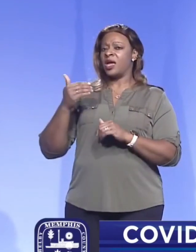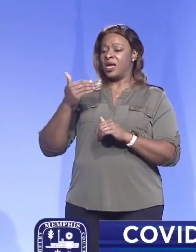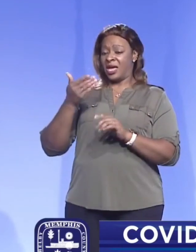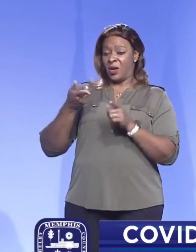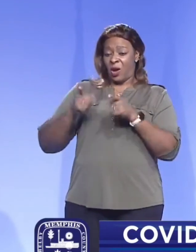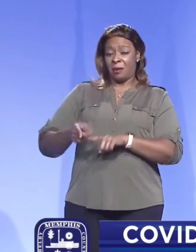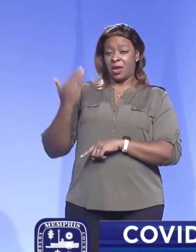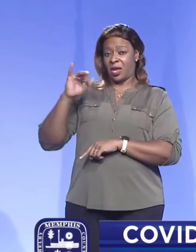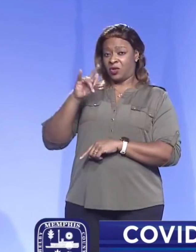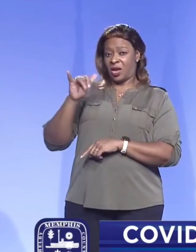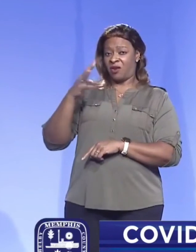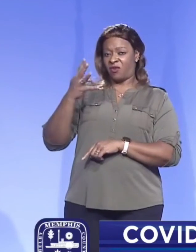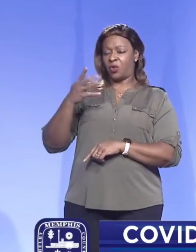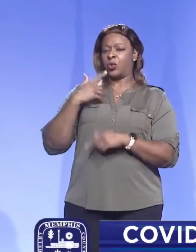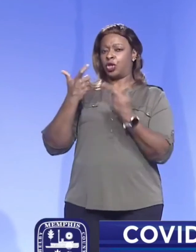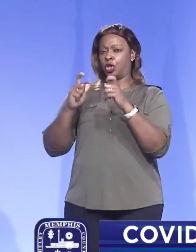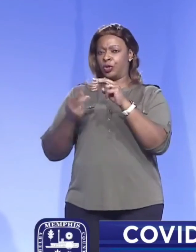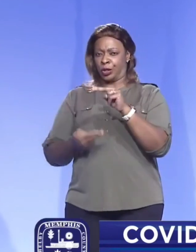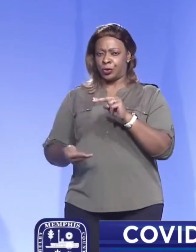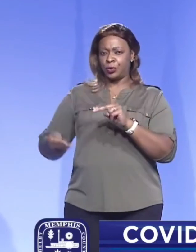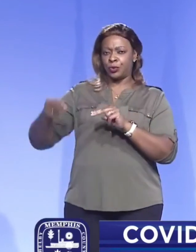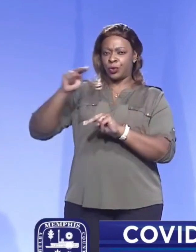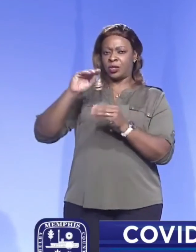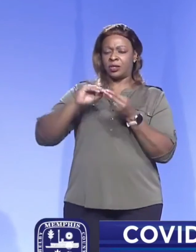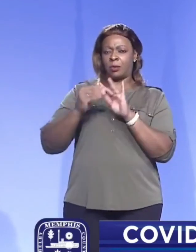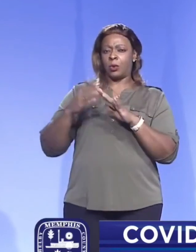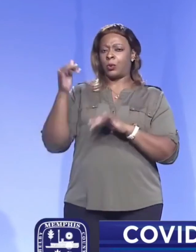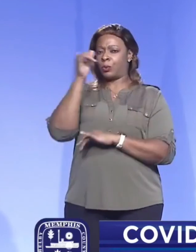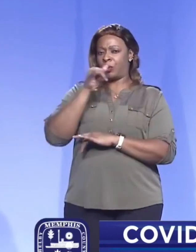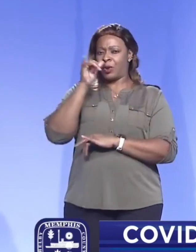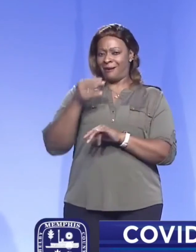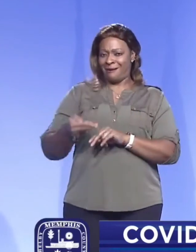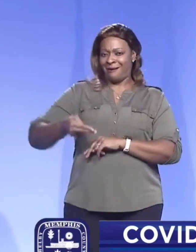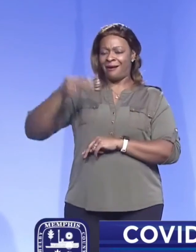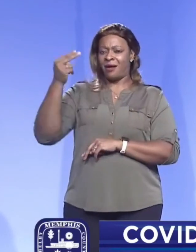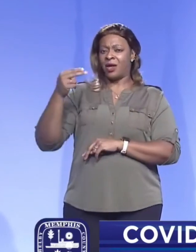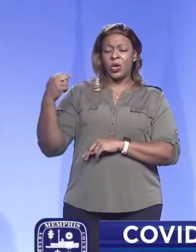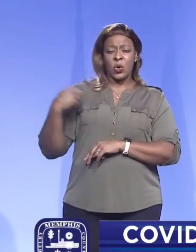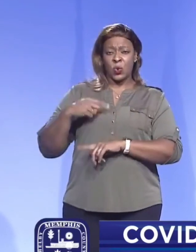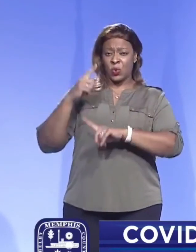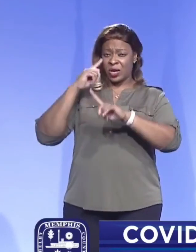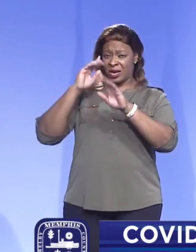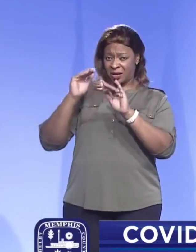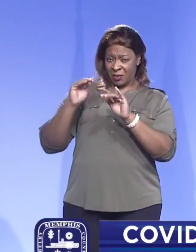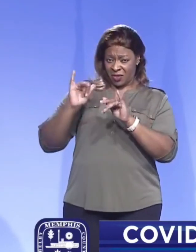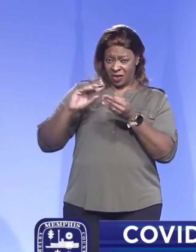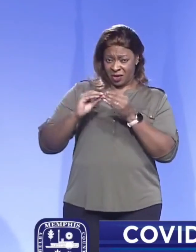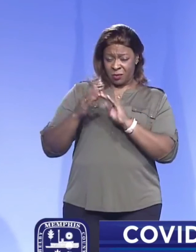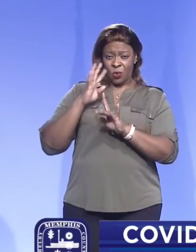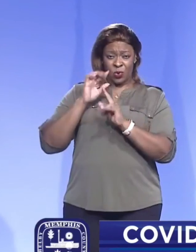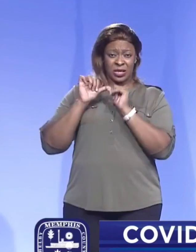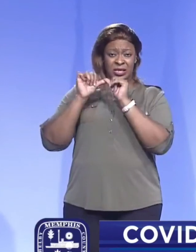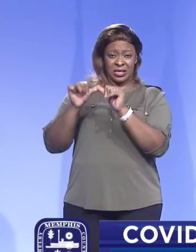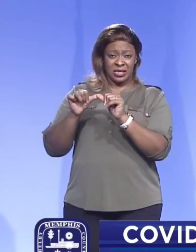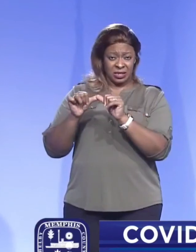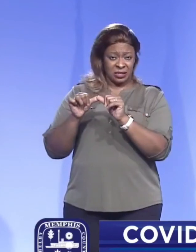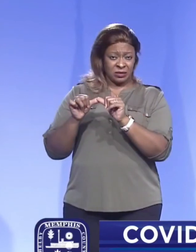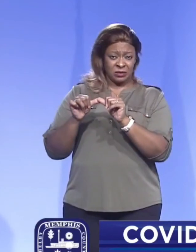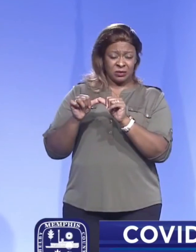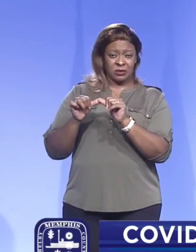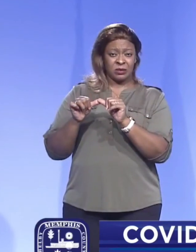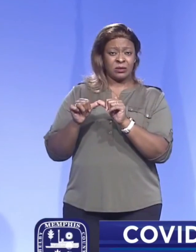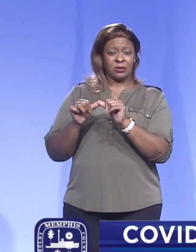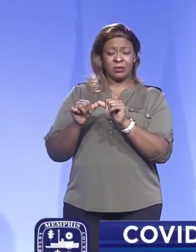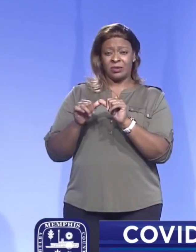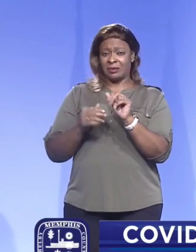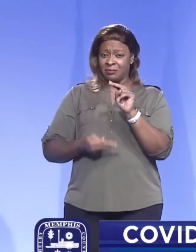was a substantial increase. The numbers were higher. Do we anticipate that the numbers could get back to